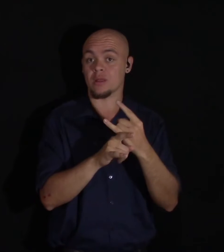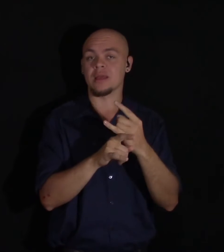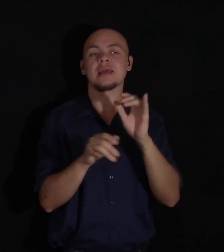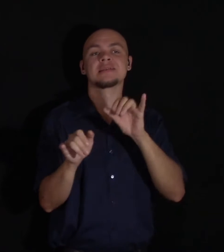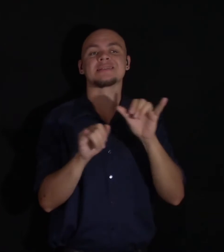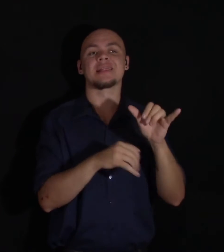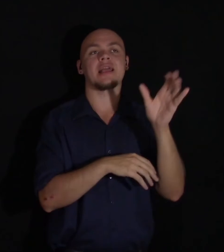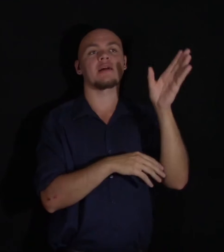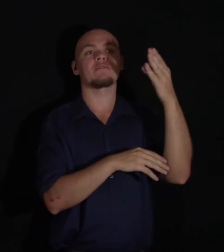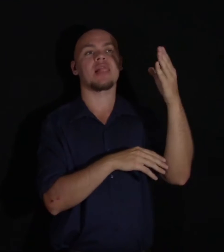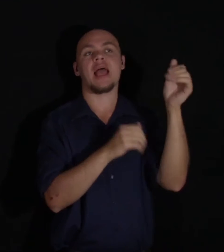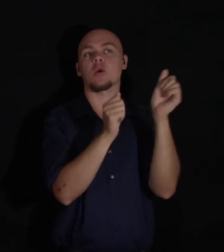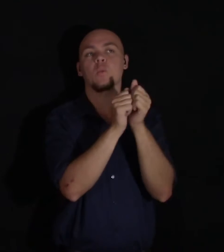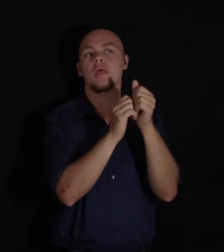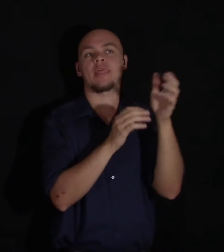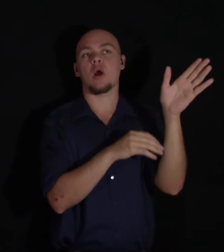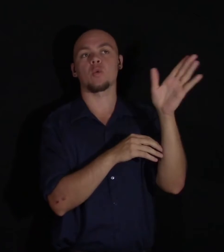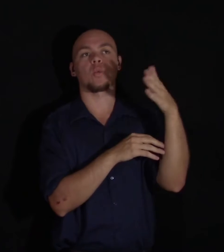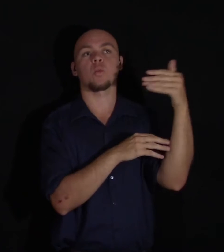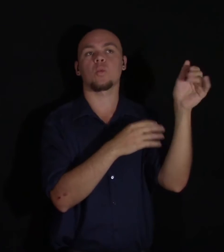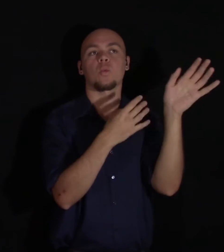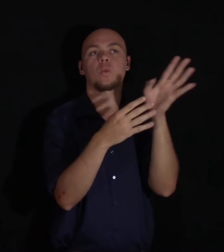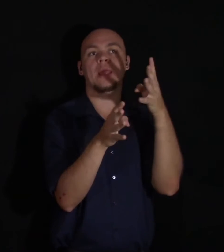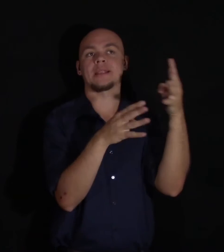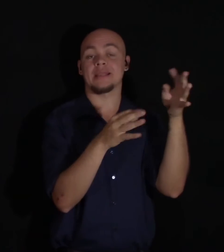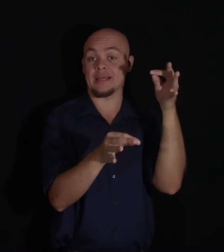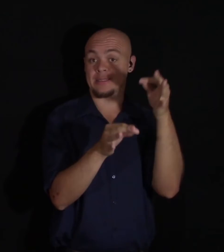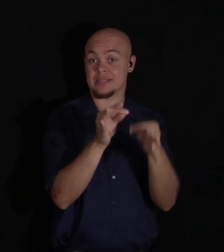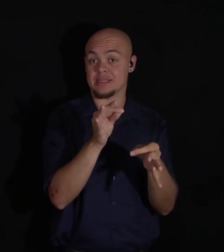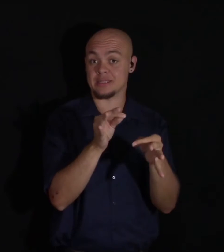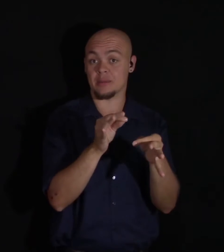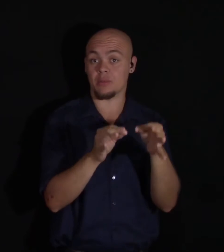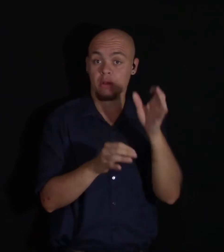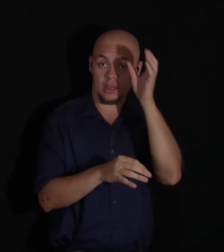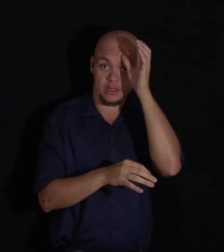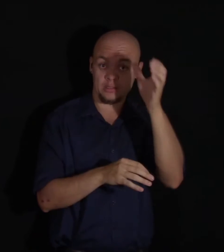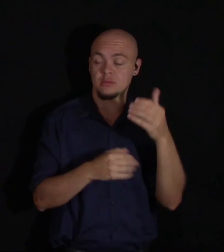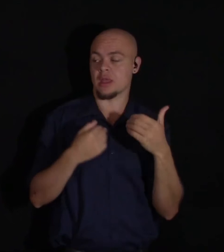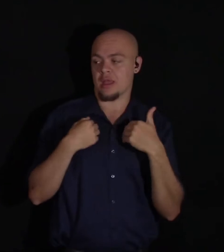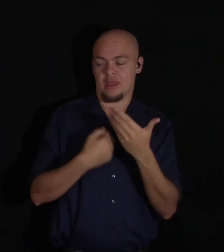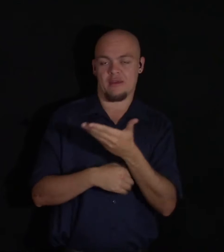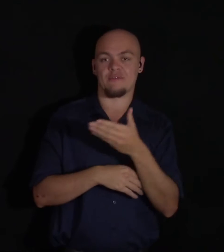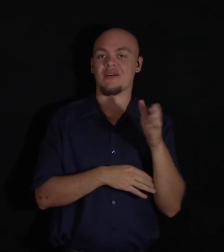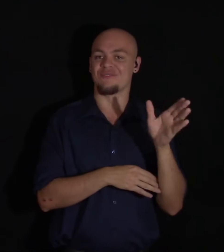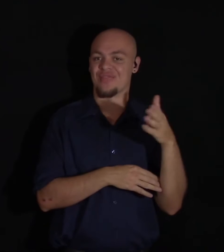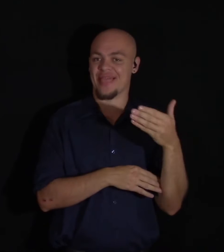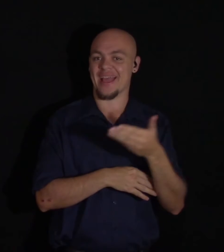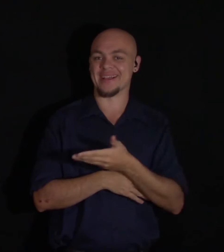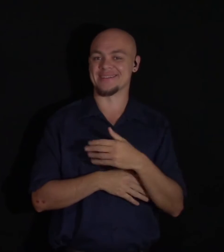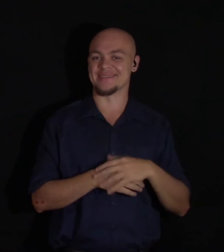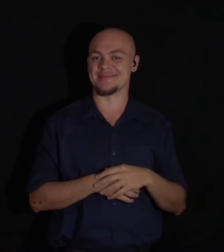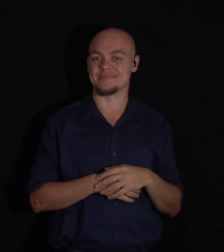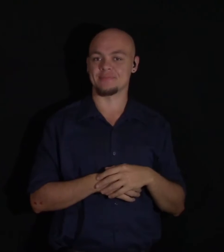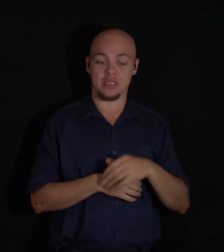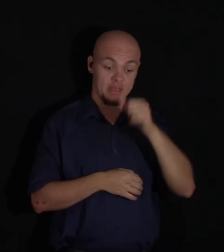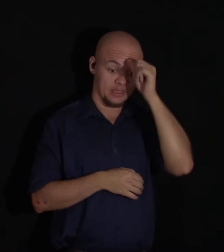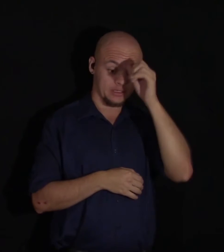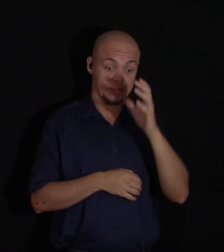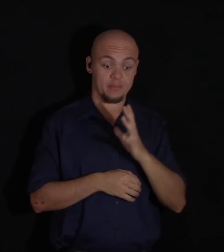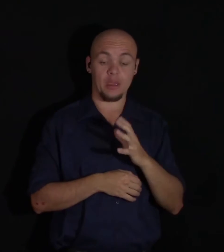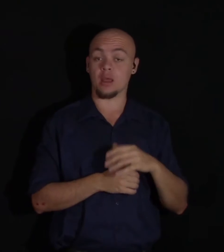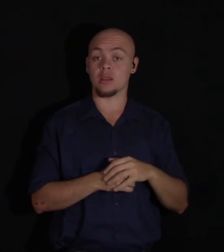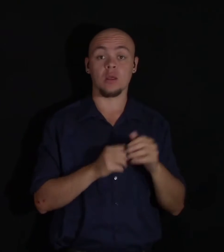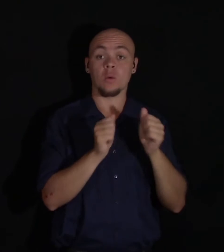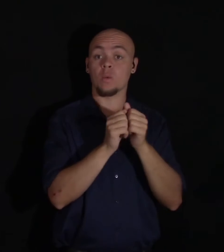without wind." It's a very simple concept. Please allow me to demonstrate. I have a flag here with me. Please imagine this is a man, right?